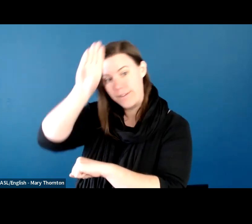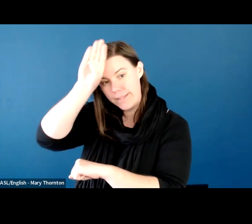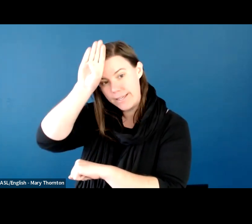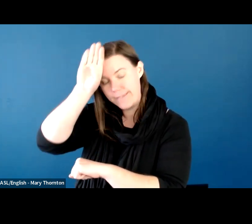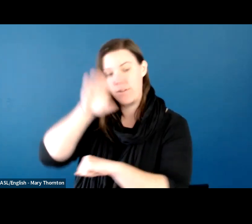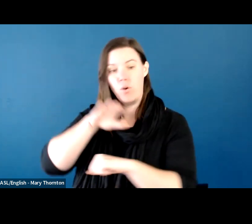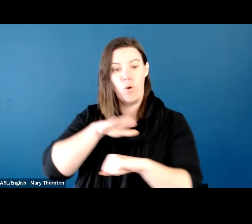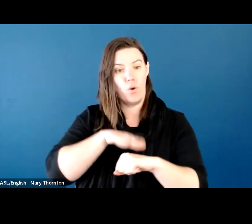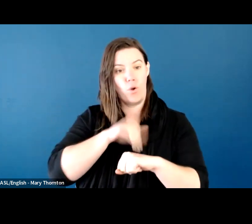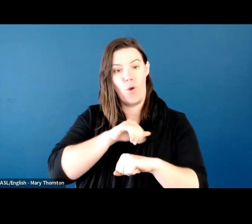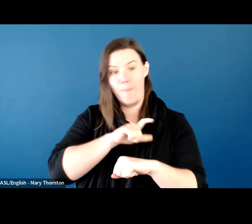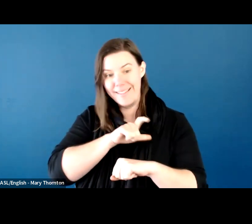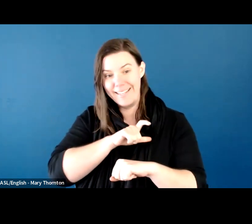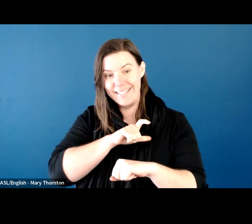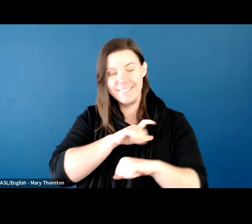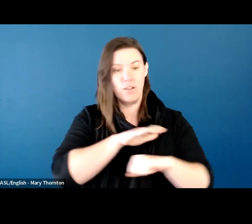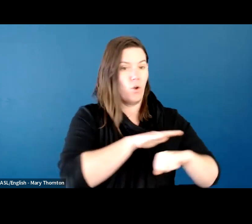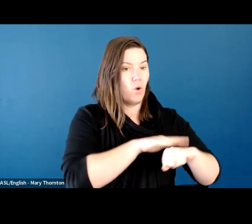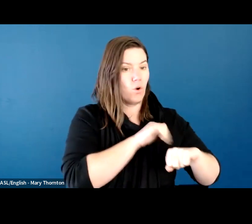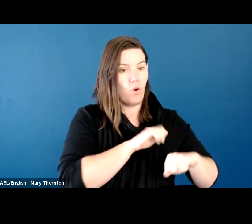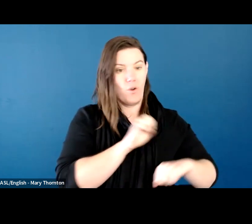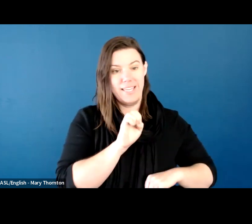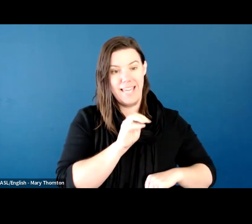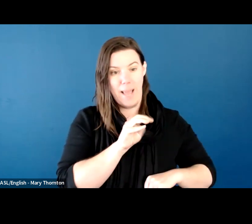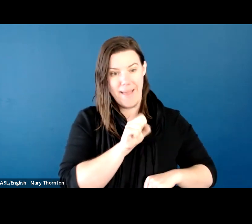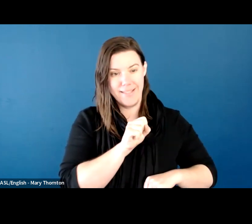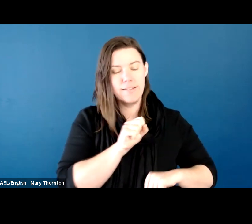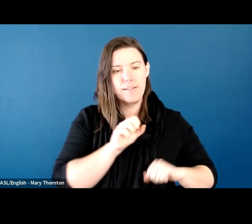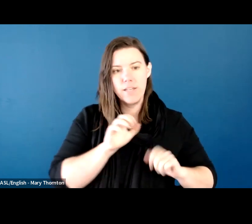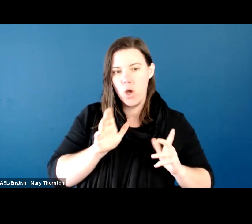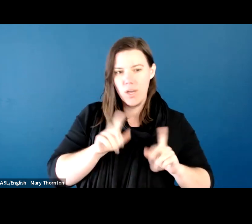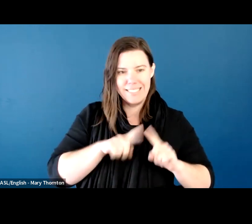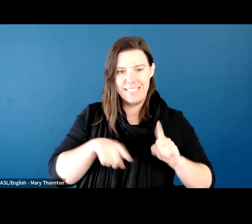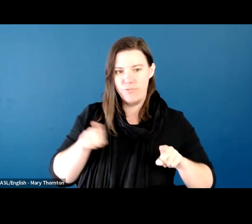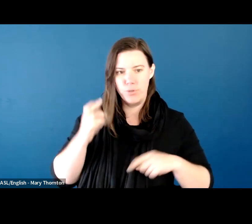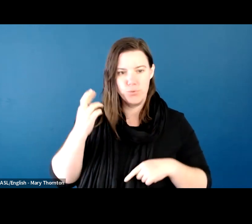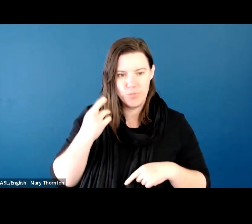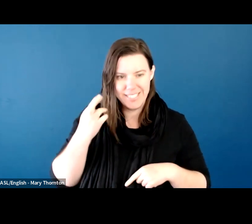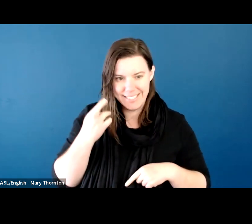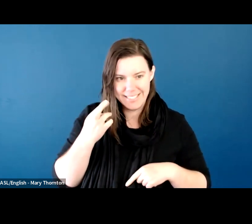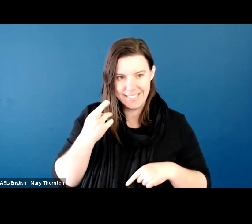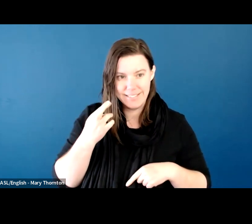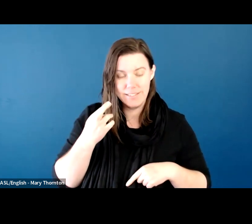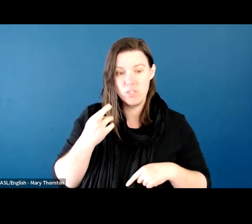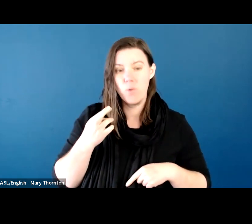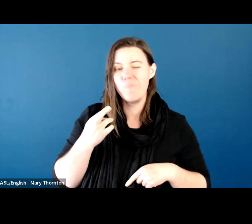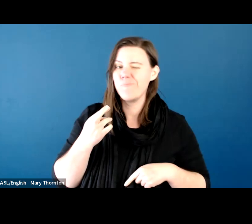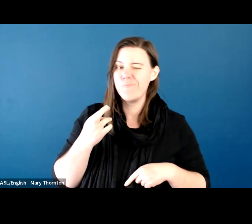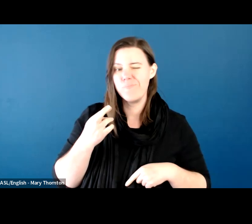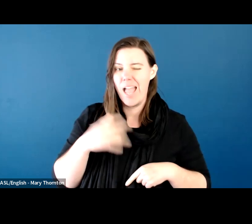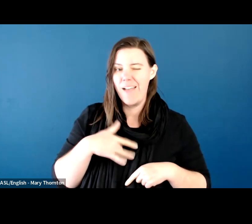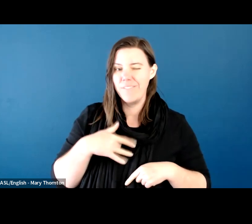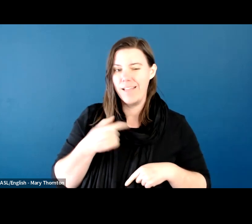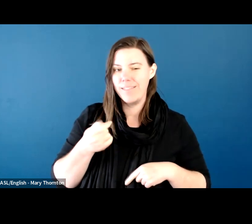enforcement. Like under what conditions, if any, changes. So I'm struggling with lumping all of first responders into one category.